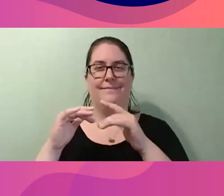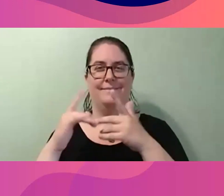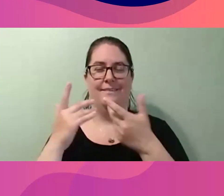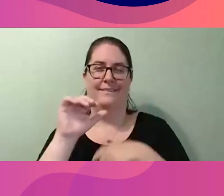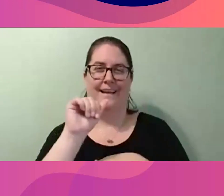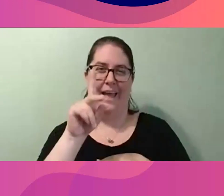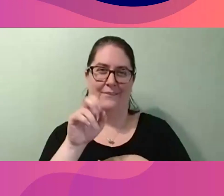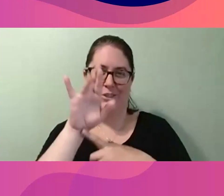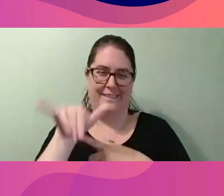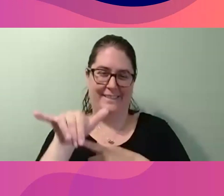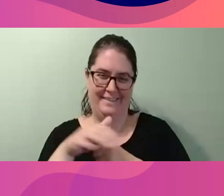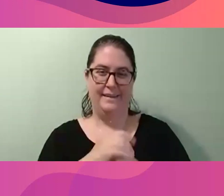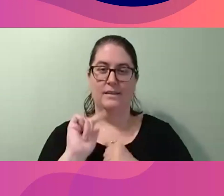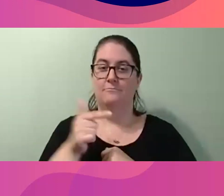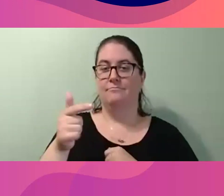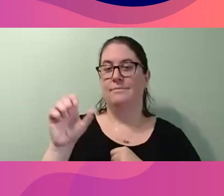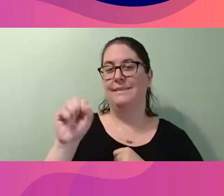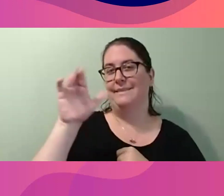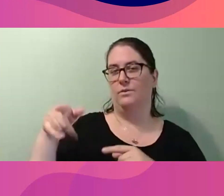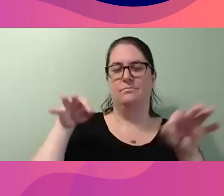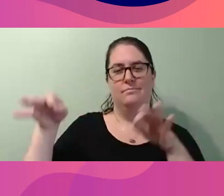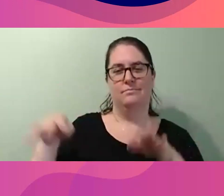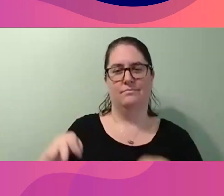Sarah Yurchik to say a few words about AVA.